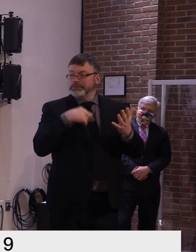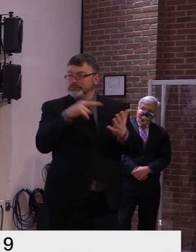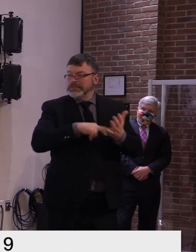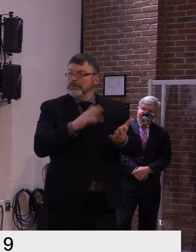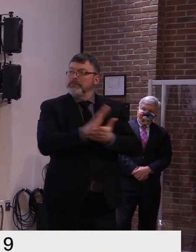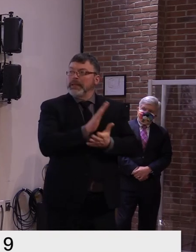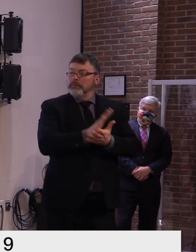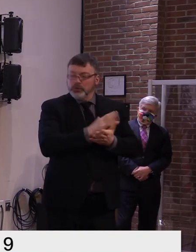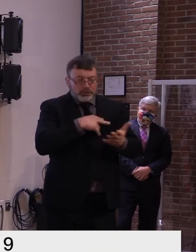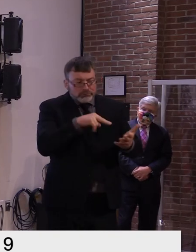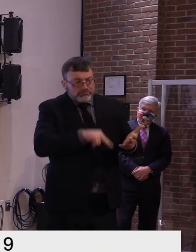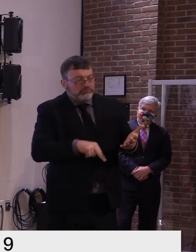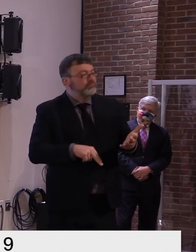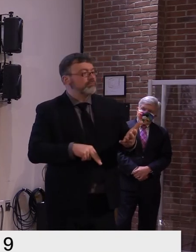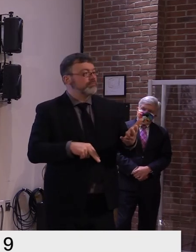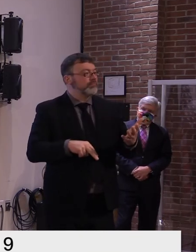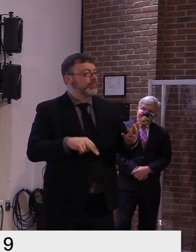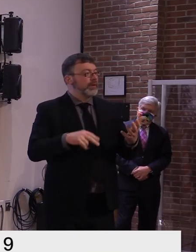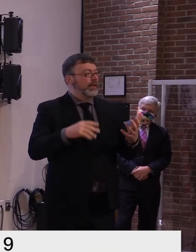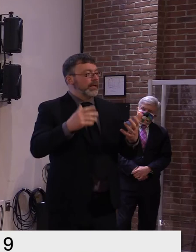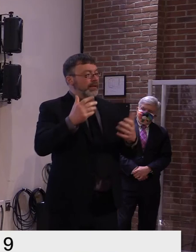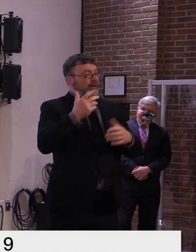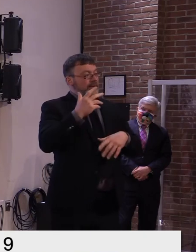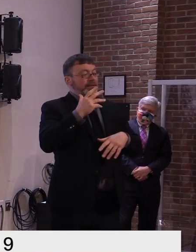diabetes, type 2 diabetes.